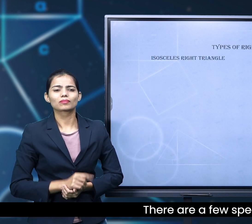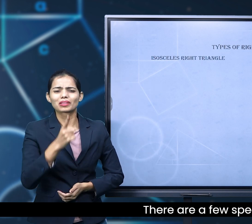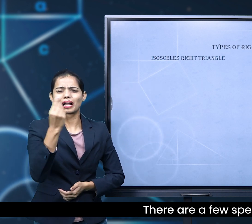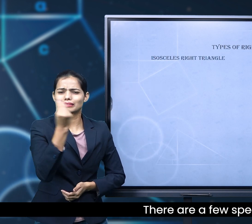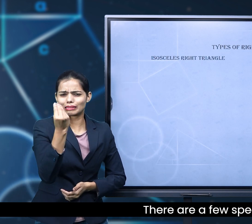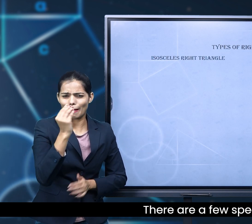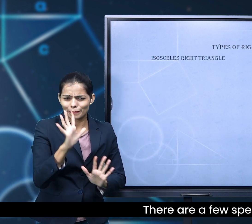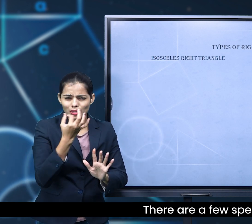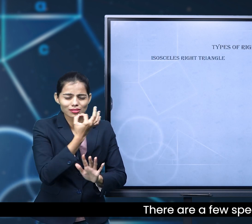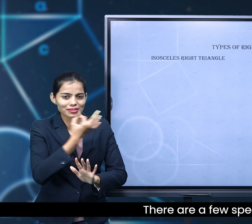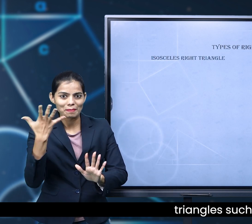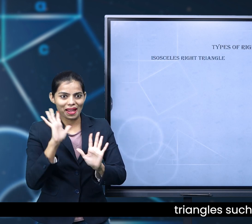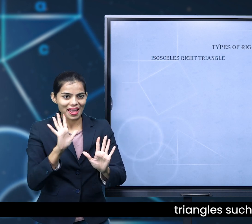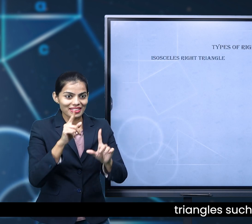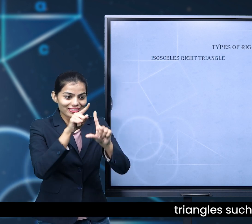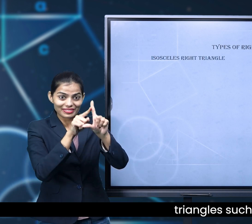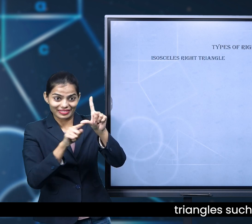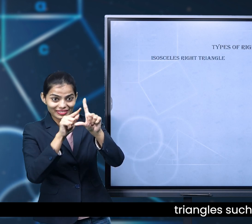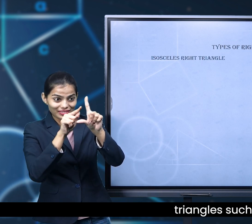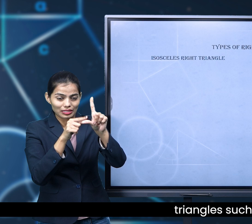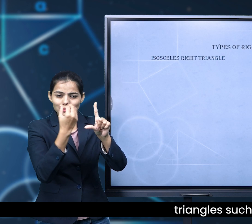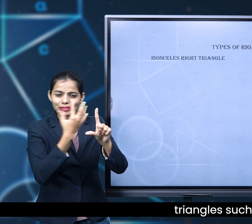There are few special right triangles such as